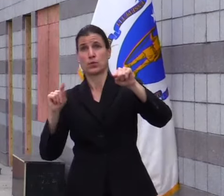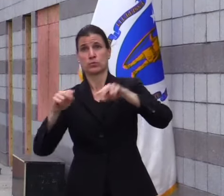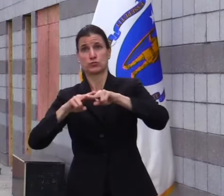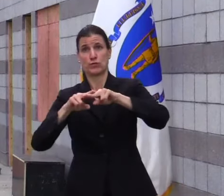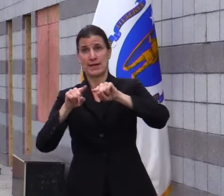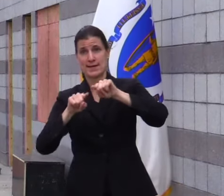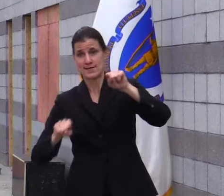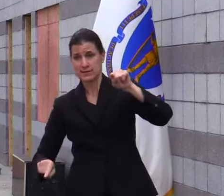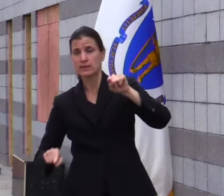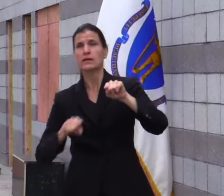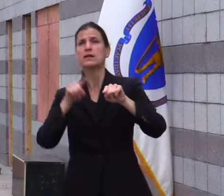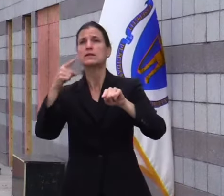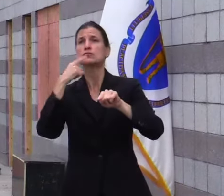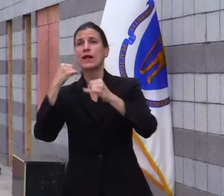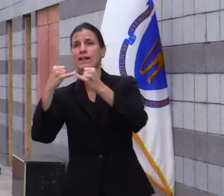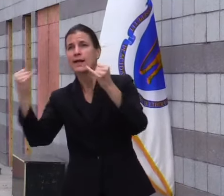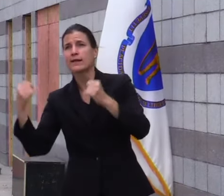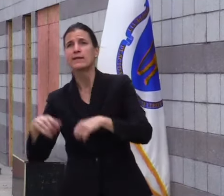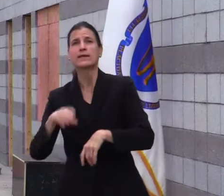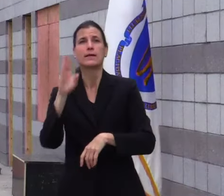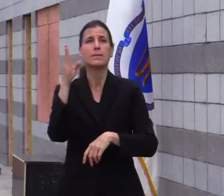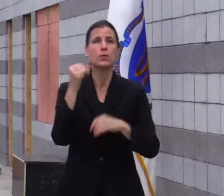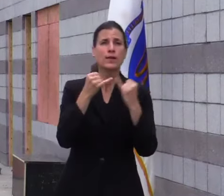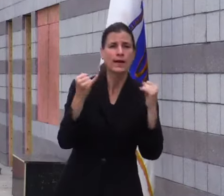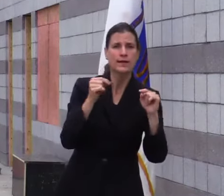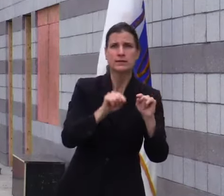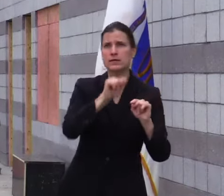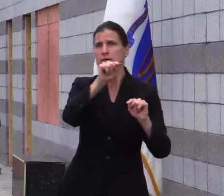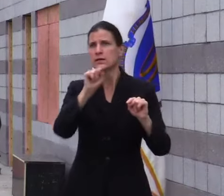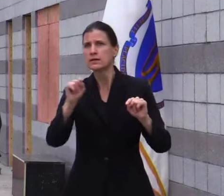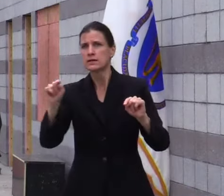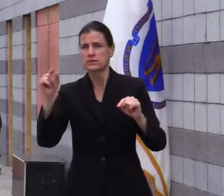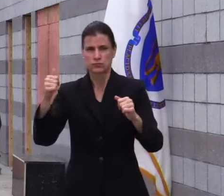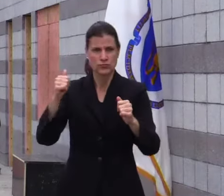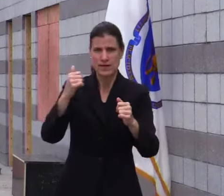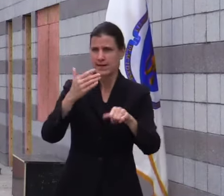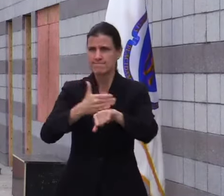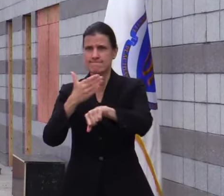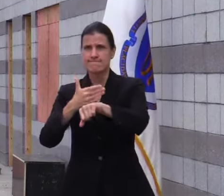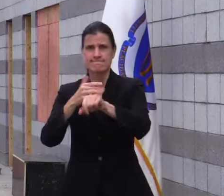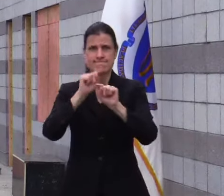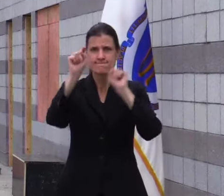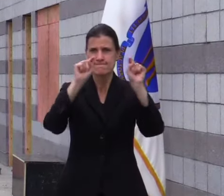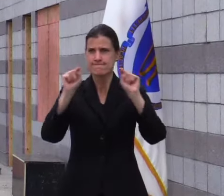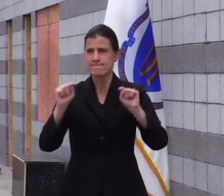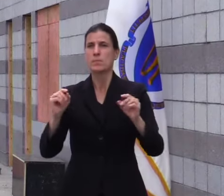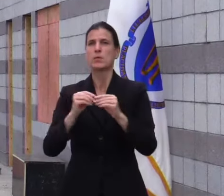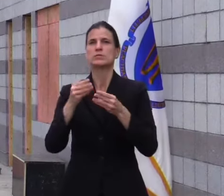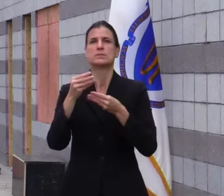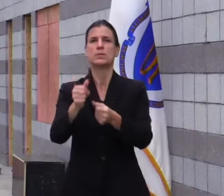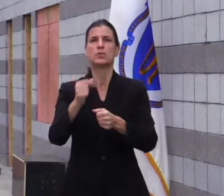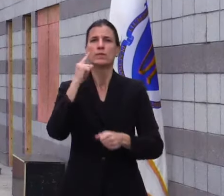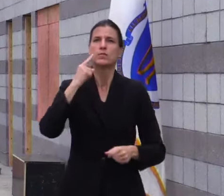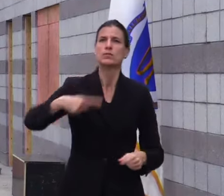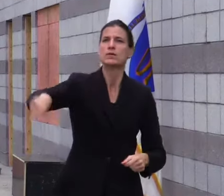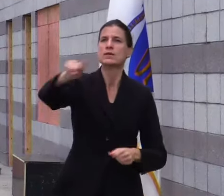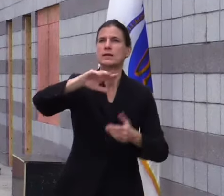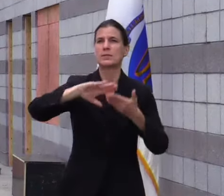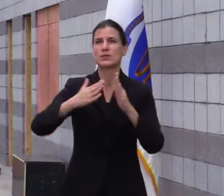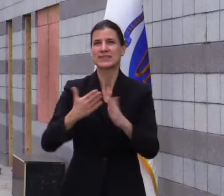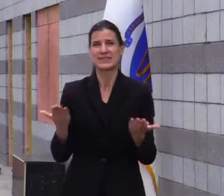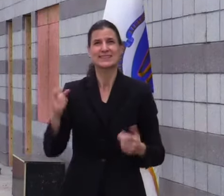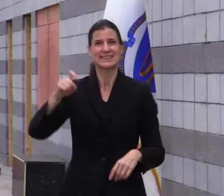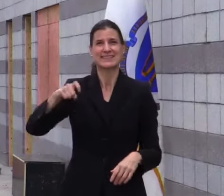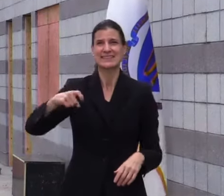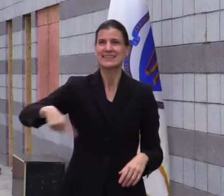ridership and lower traffic to get work done on the core part of the system that has been so in need of investment. So thank